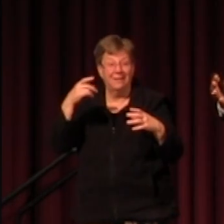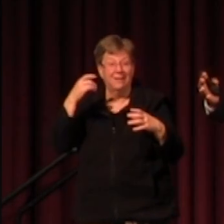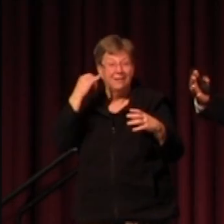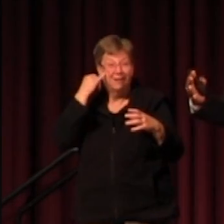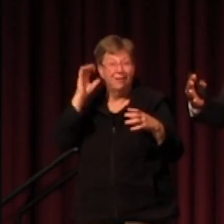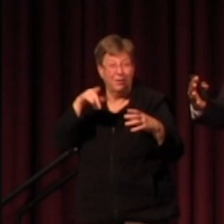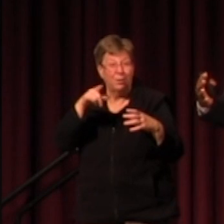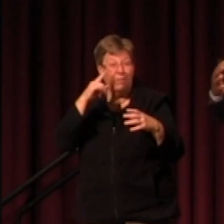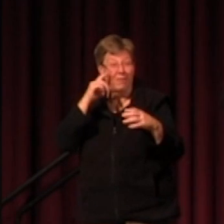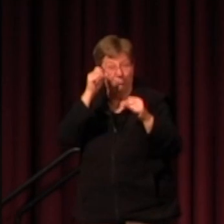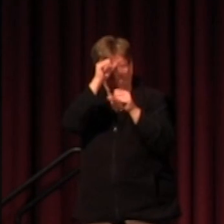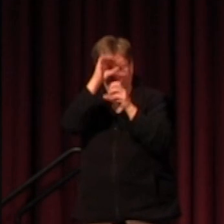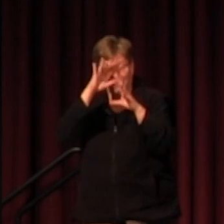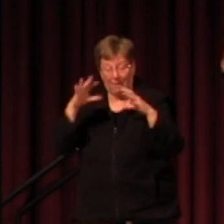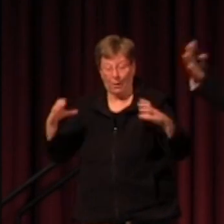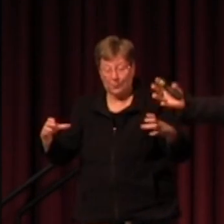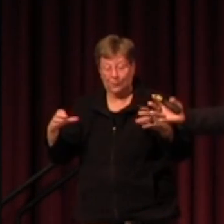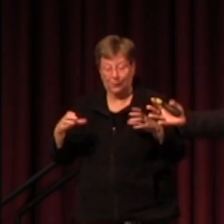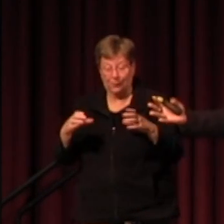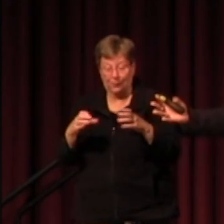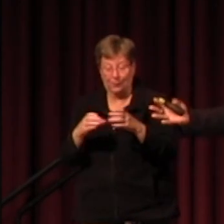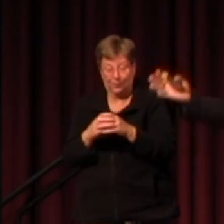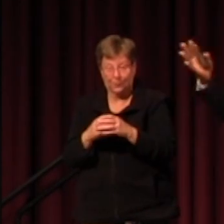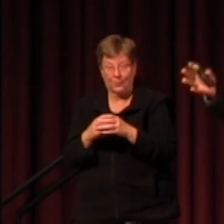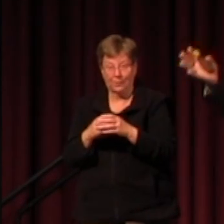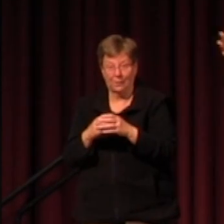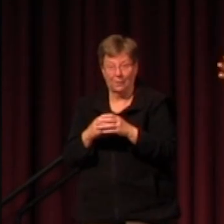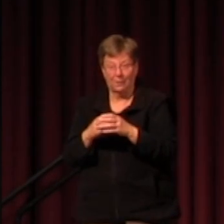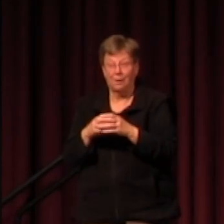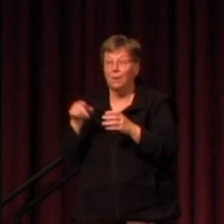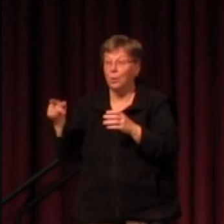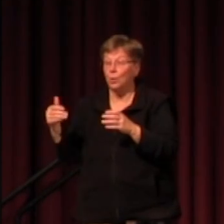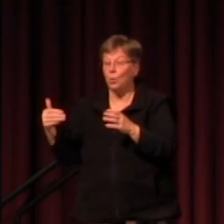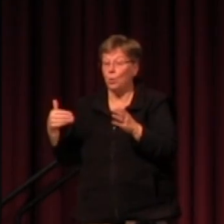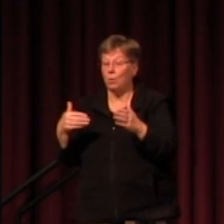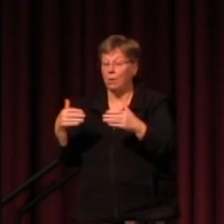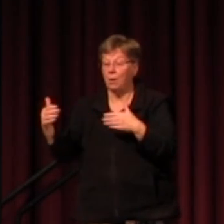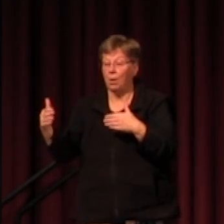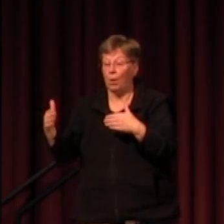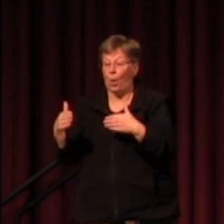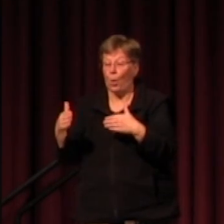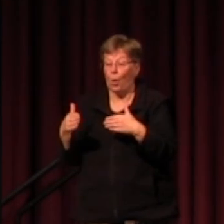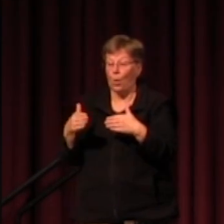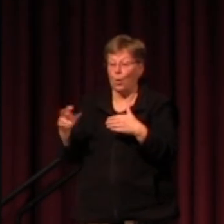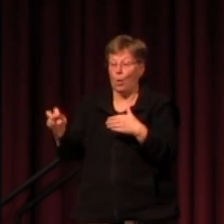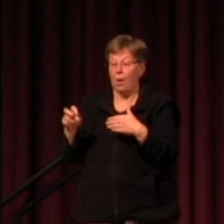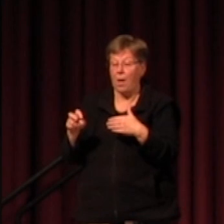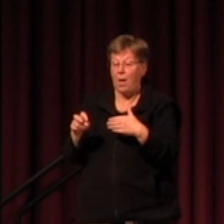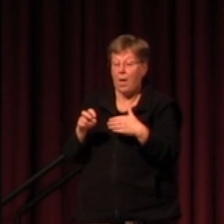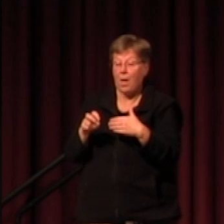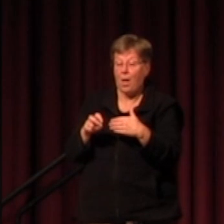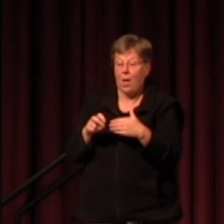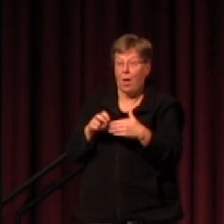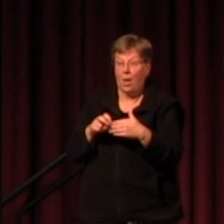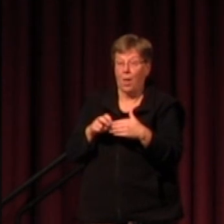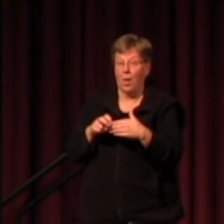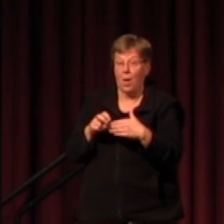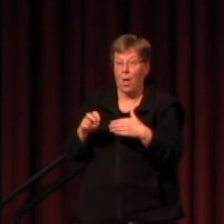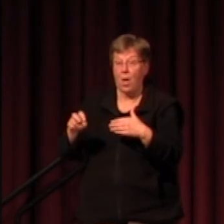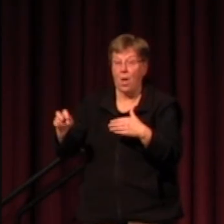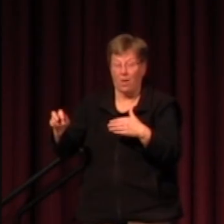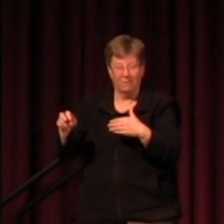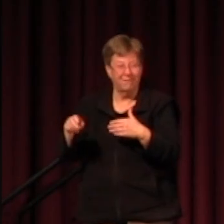rings, you have the people that are farthest away, you move closer and closer and closer to the inner circles. In most